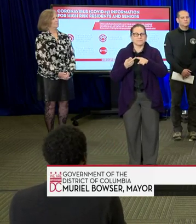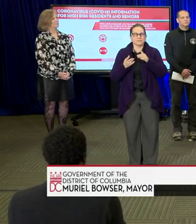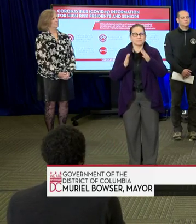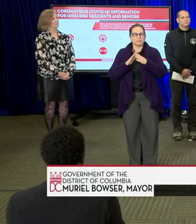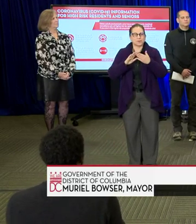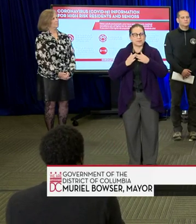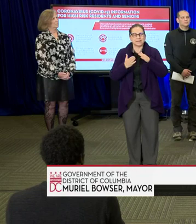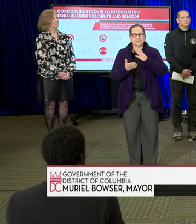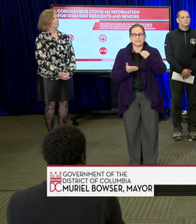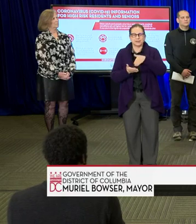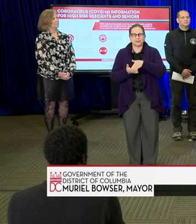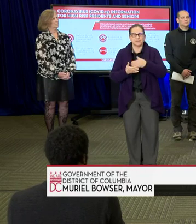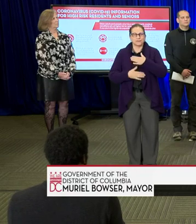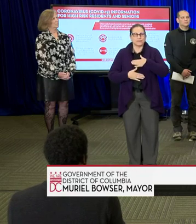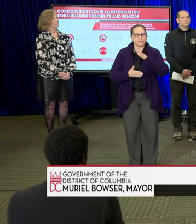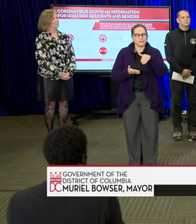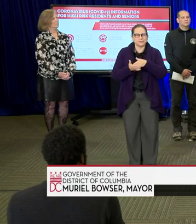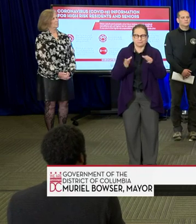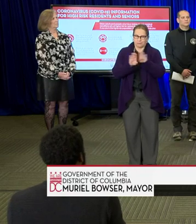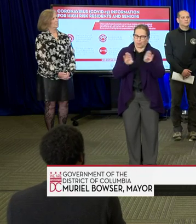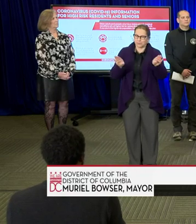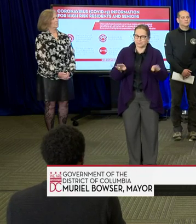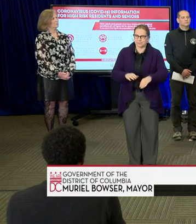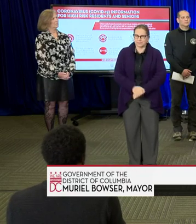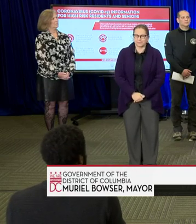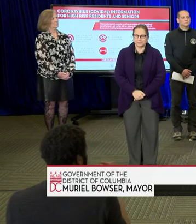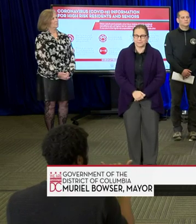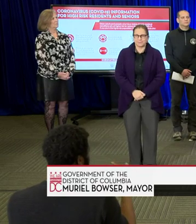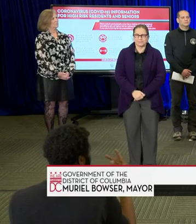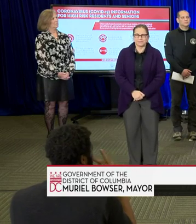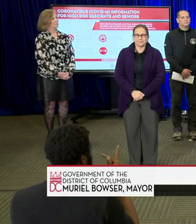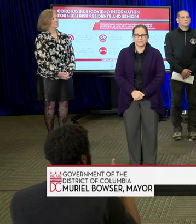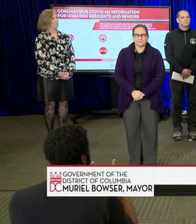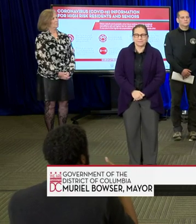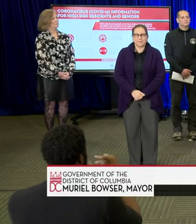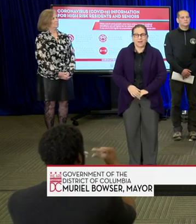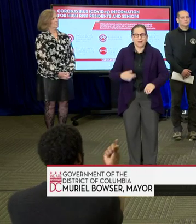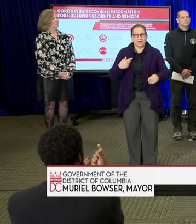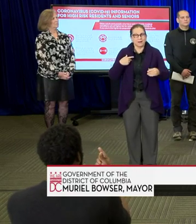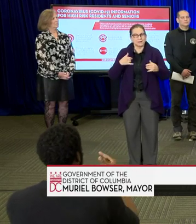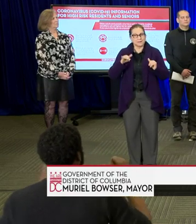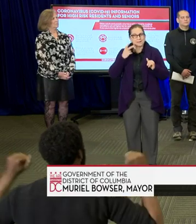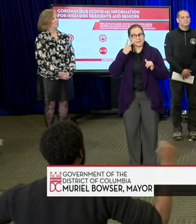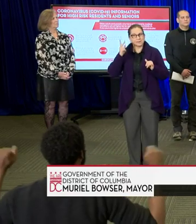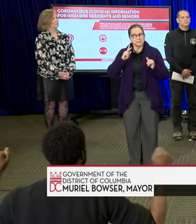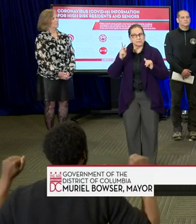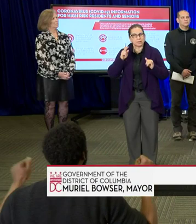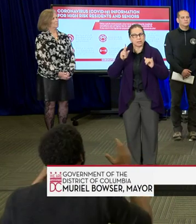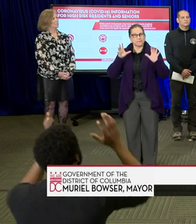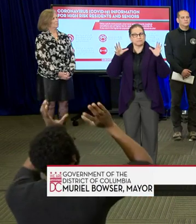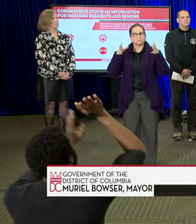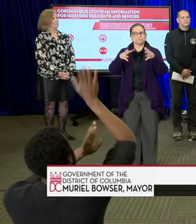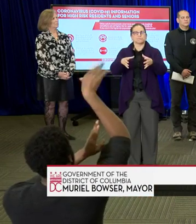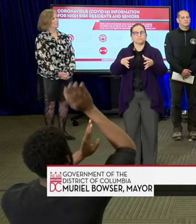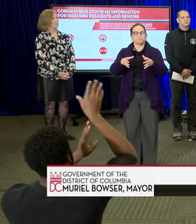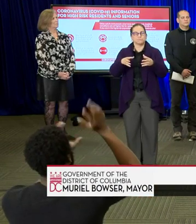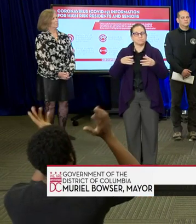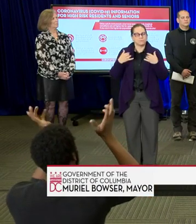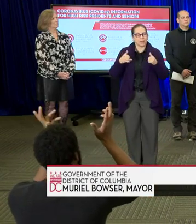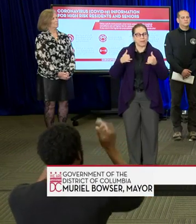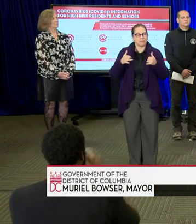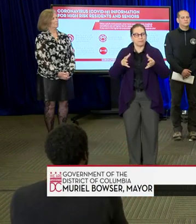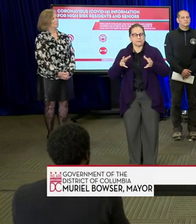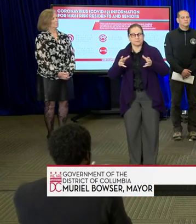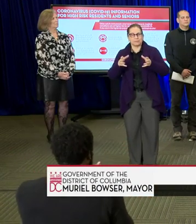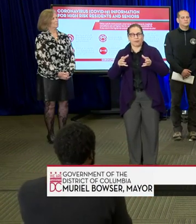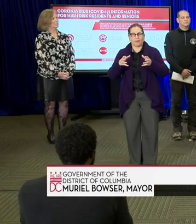and we continue to see people doing group exercise, basketball, soccer, and the like. We